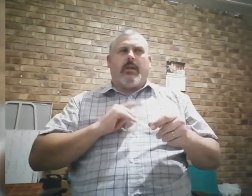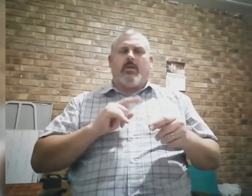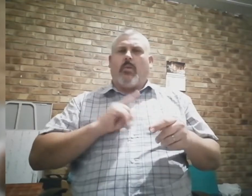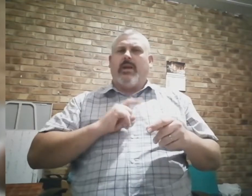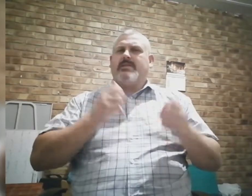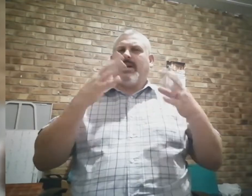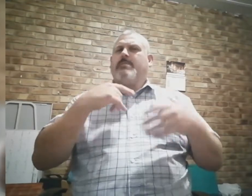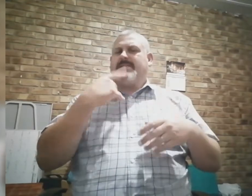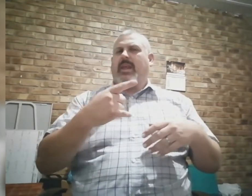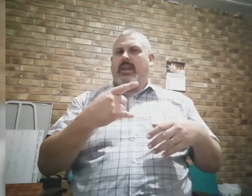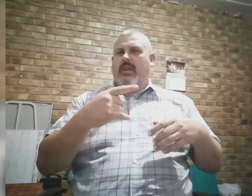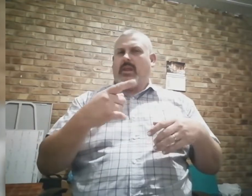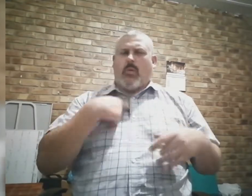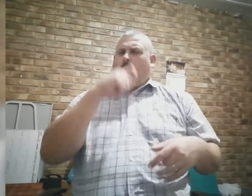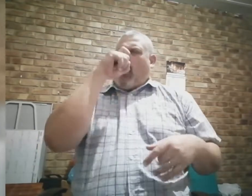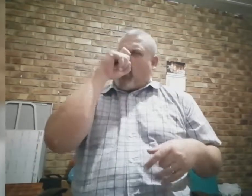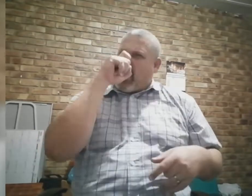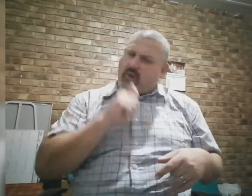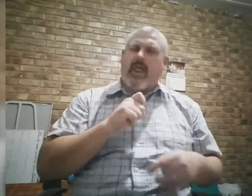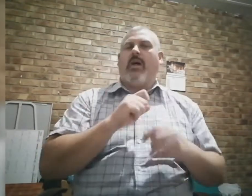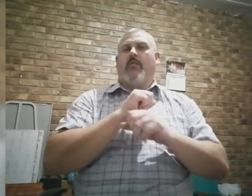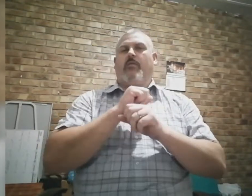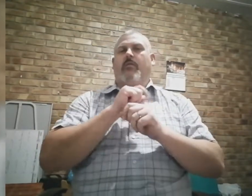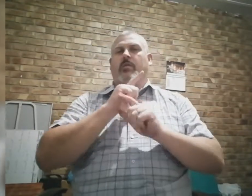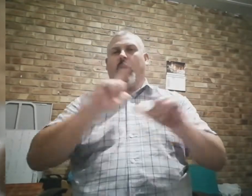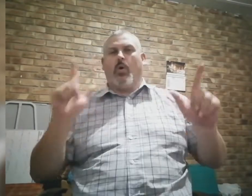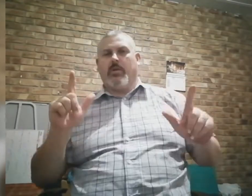but why some said love the Lord,